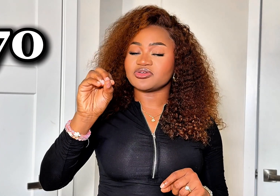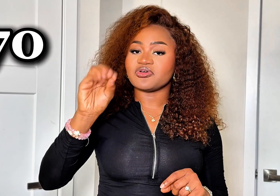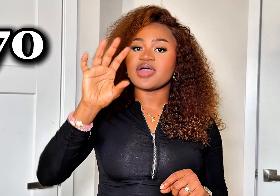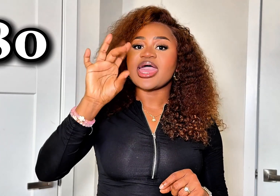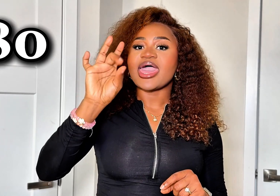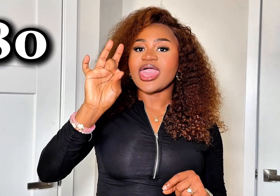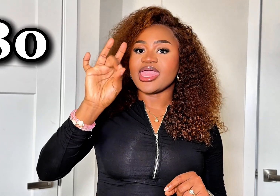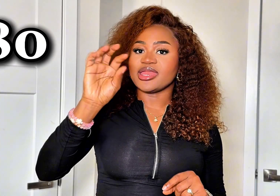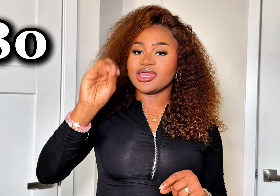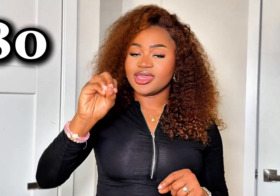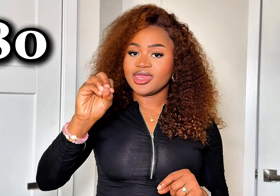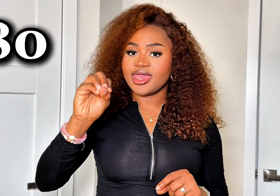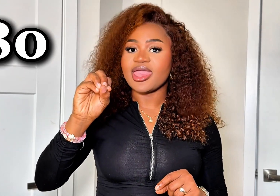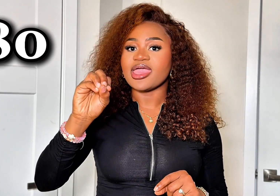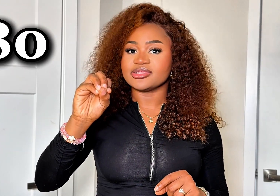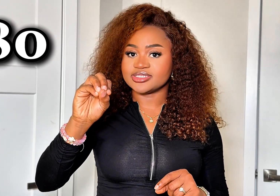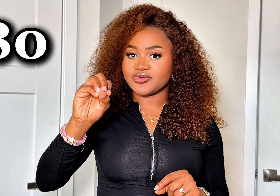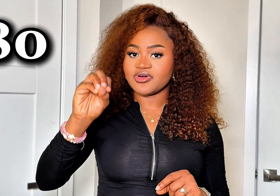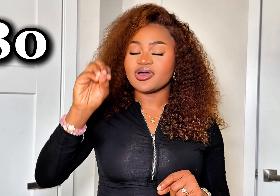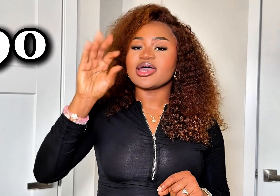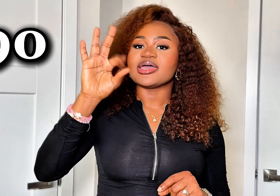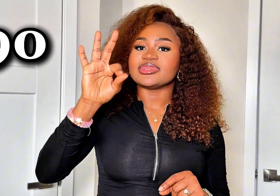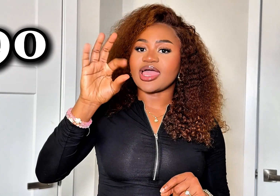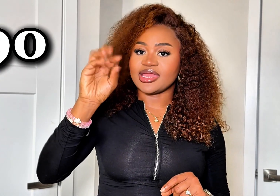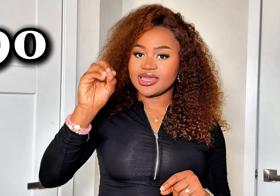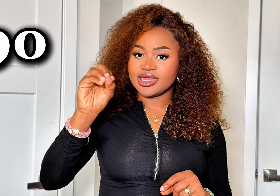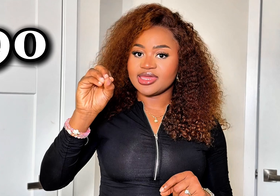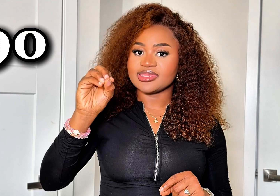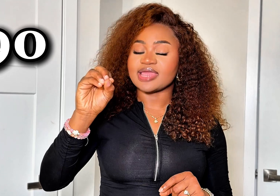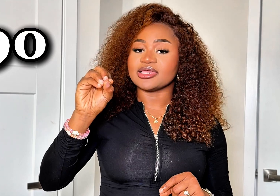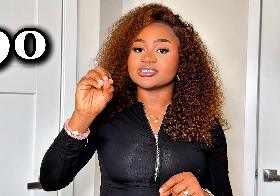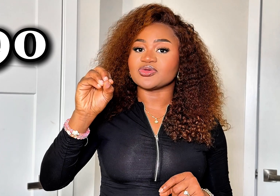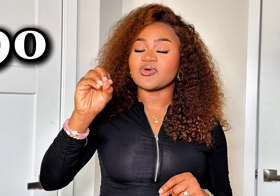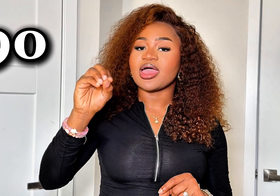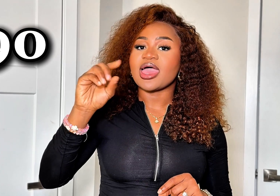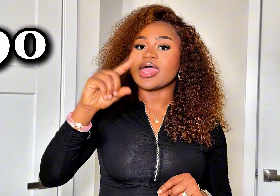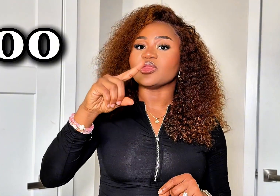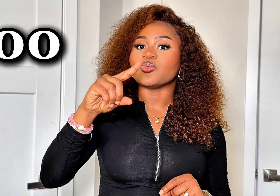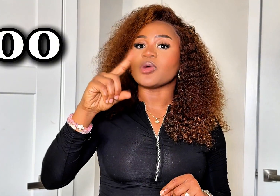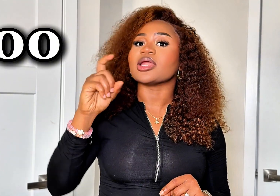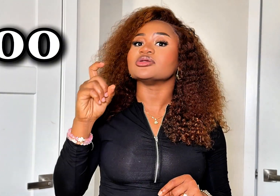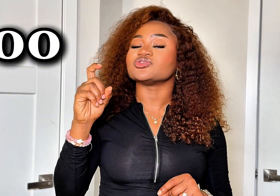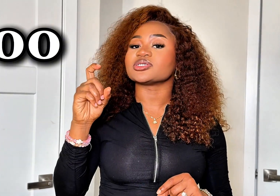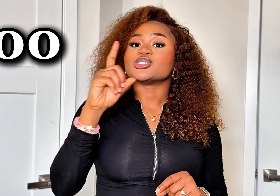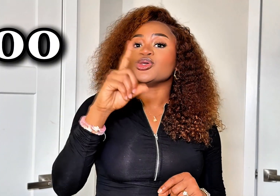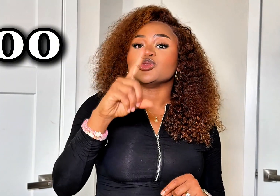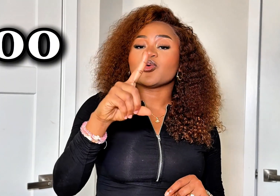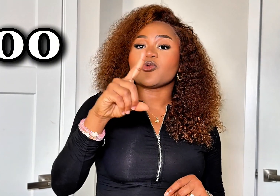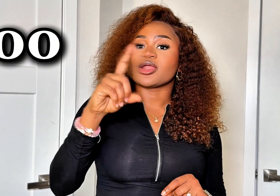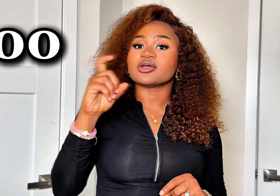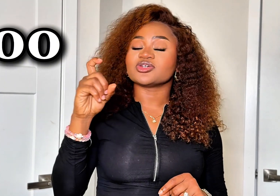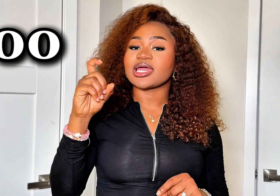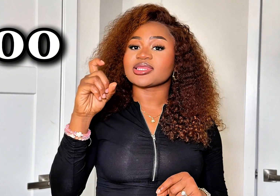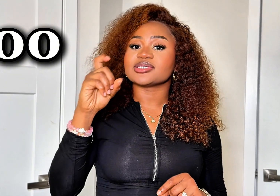70, 80, 80, 90, 90, and 100. So you do 100 like this